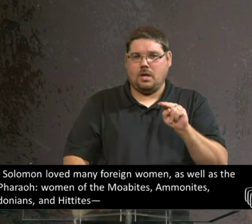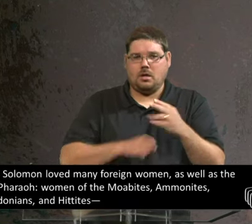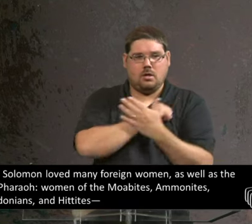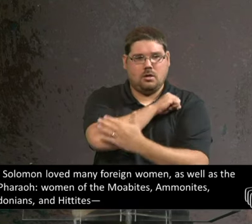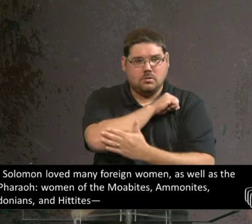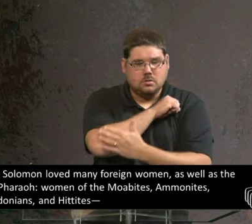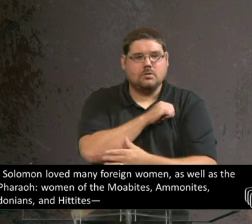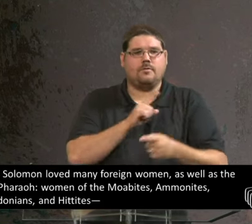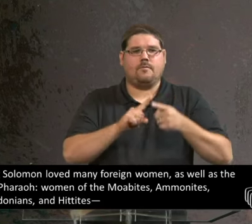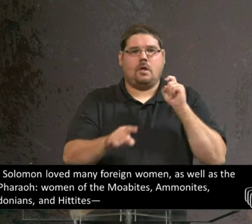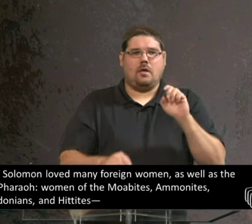Ammonites,